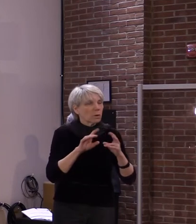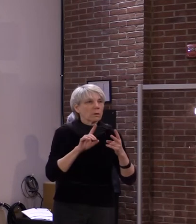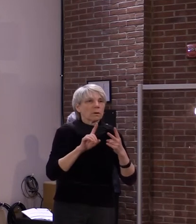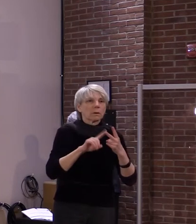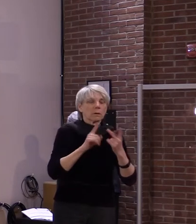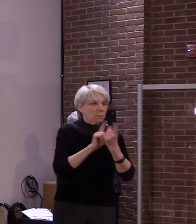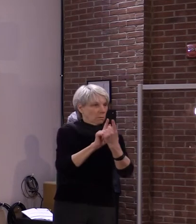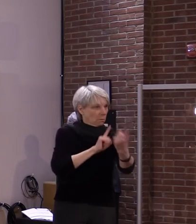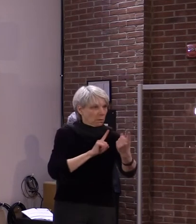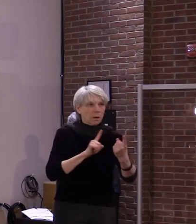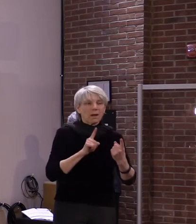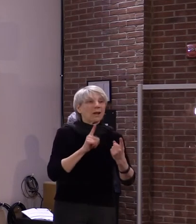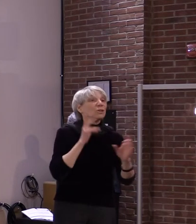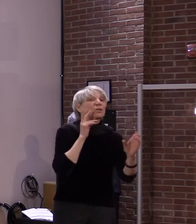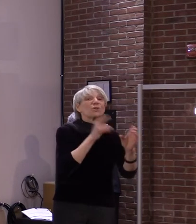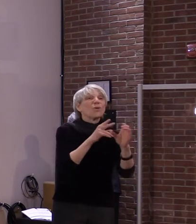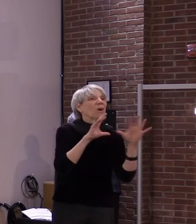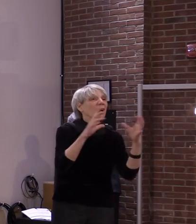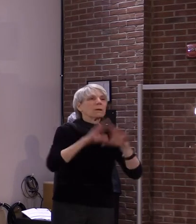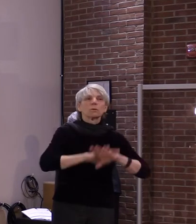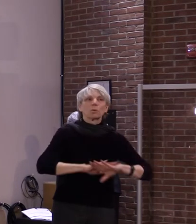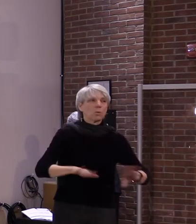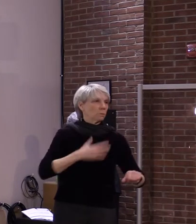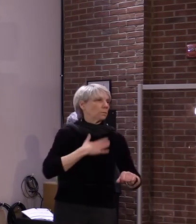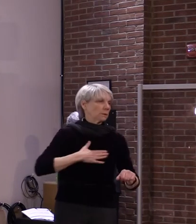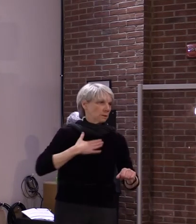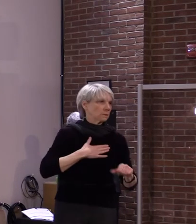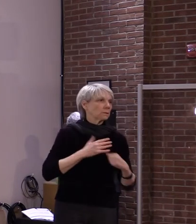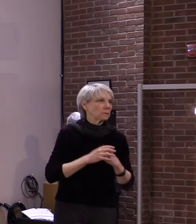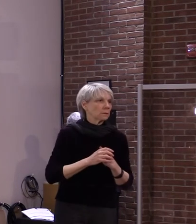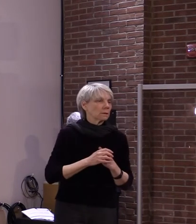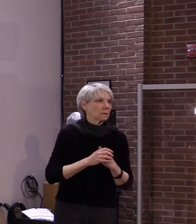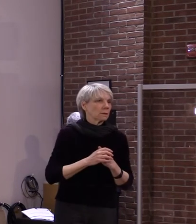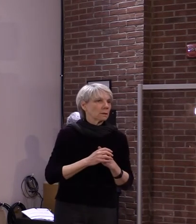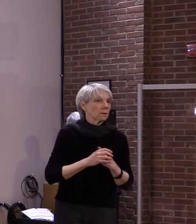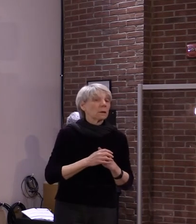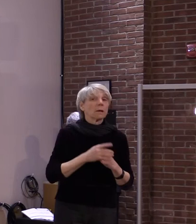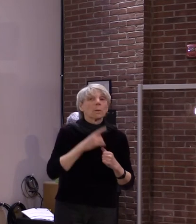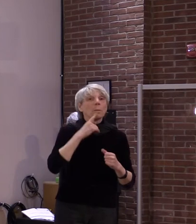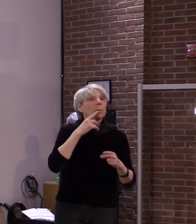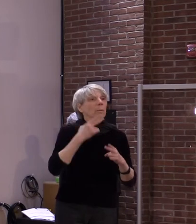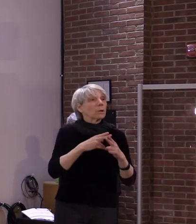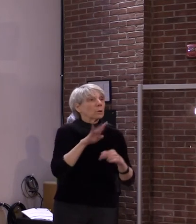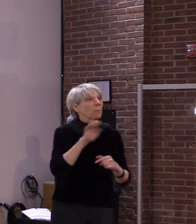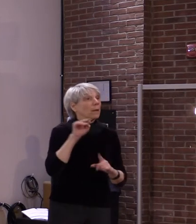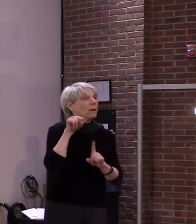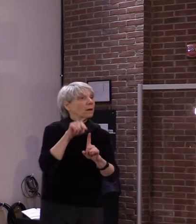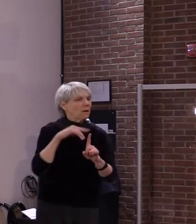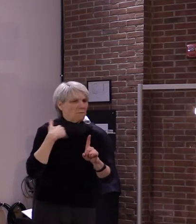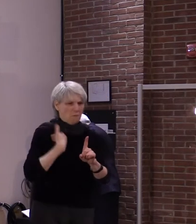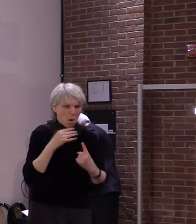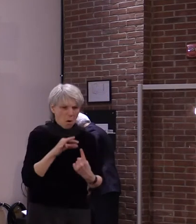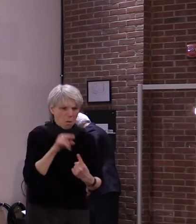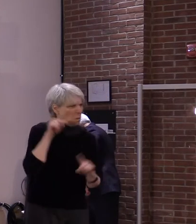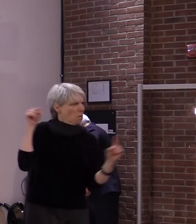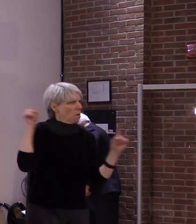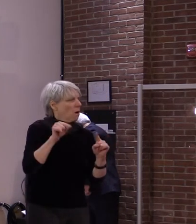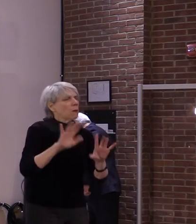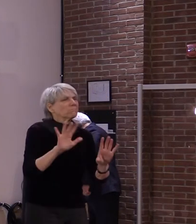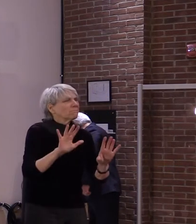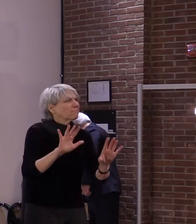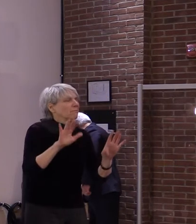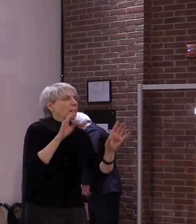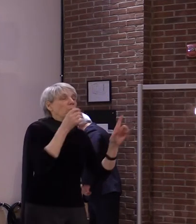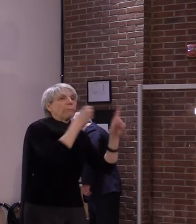settings as i've said before what's going on in bennington county could occur anywhere in the state the